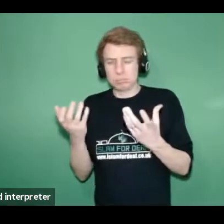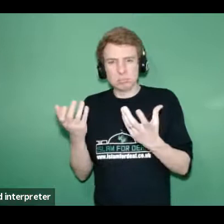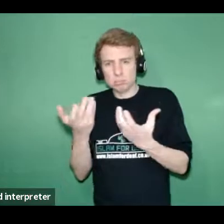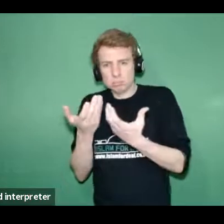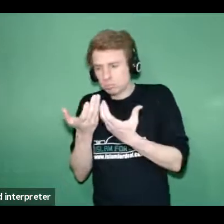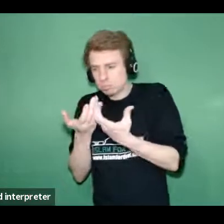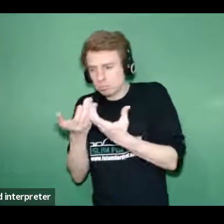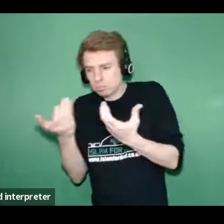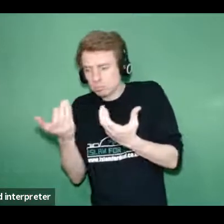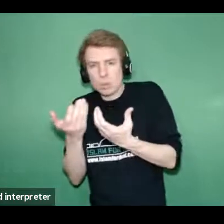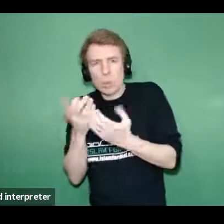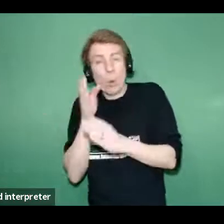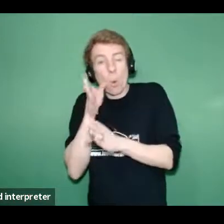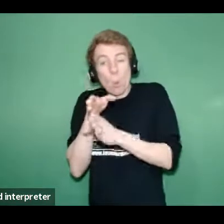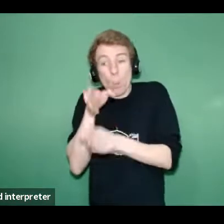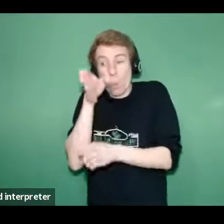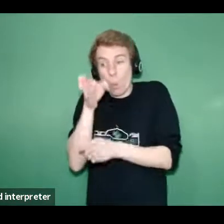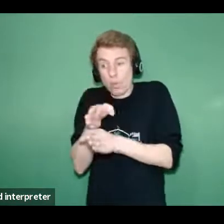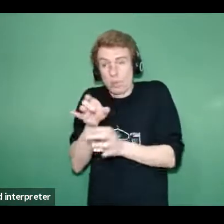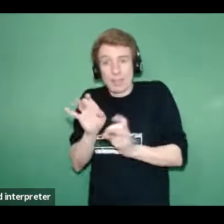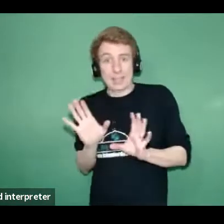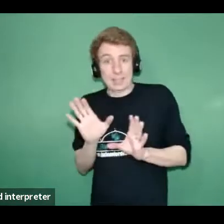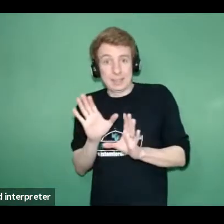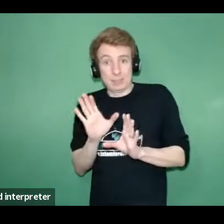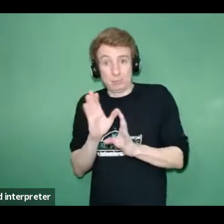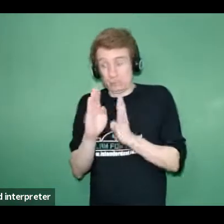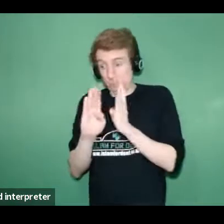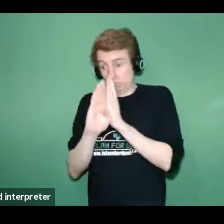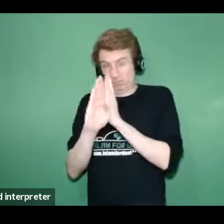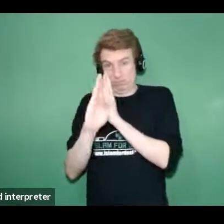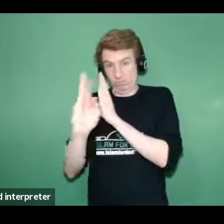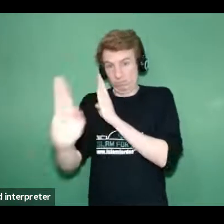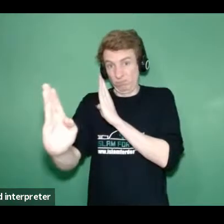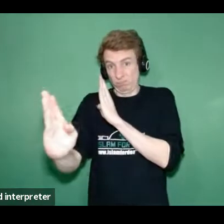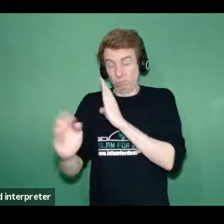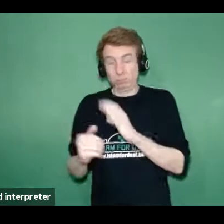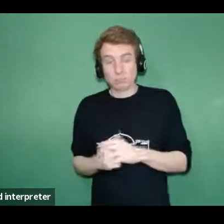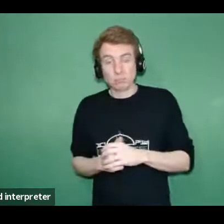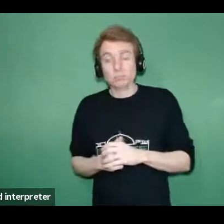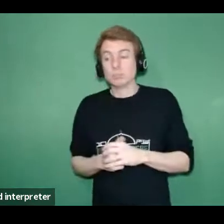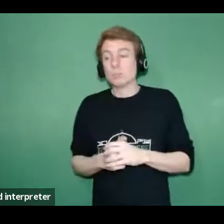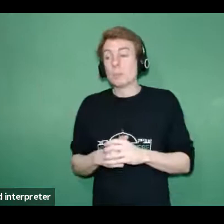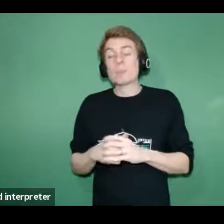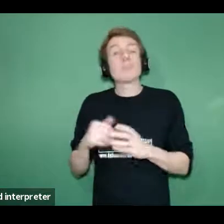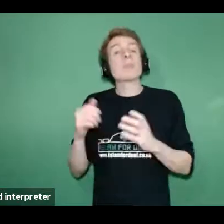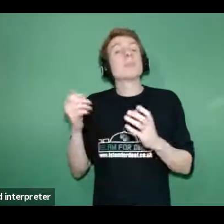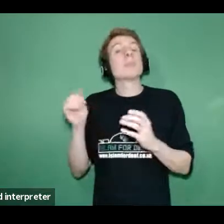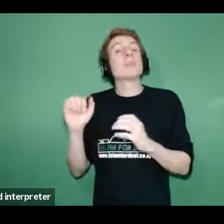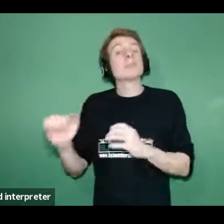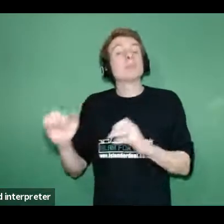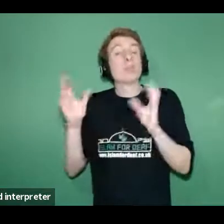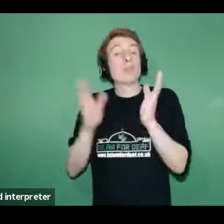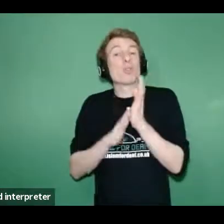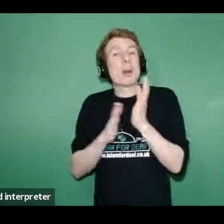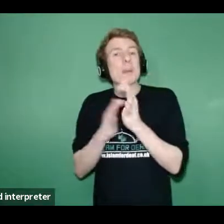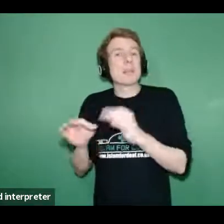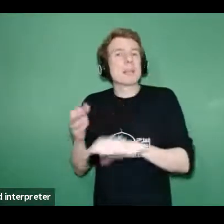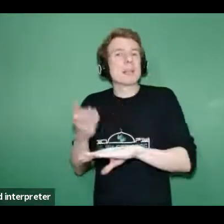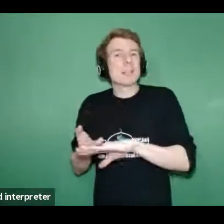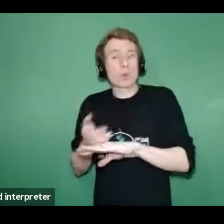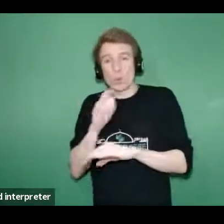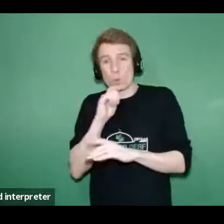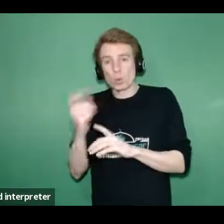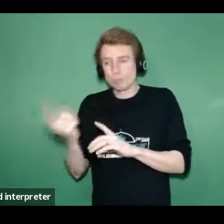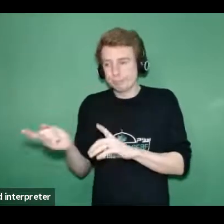except a dividing wall. He would go to the masjid and pray, and Aisha, may Allah be pleased with her, his